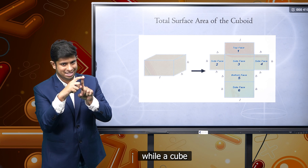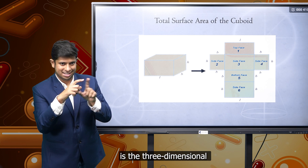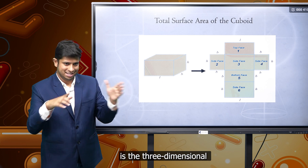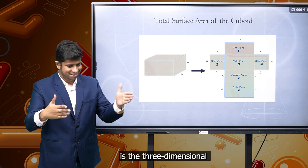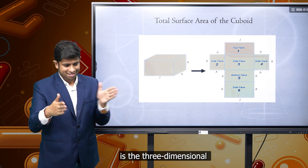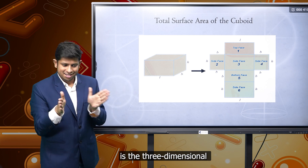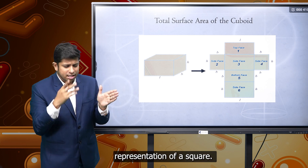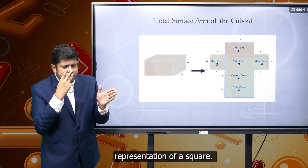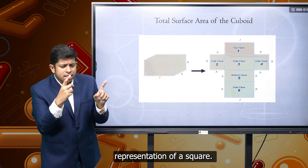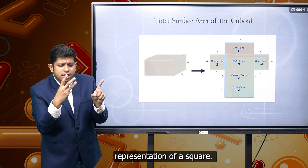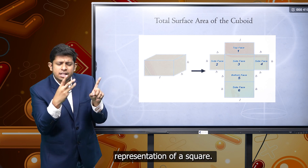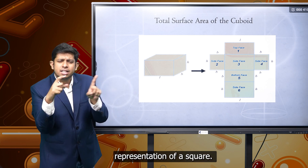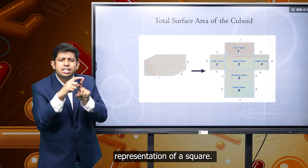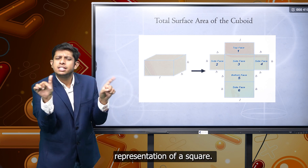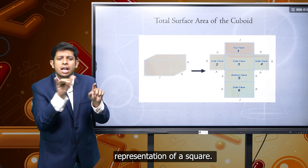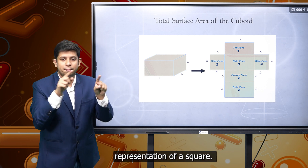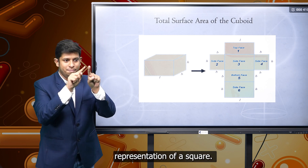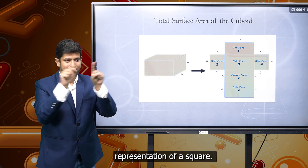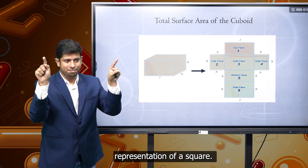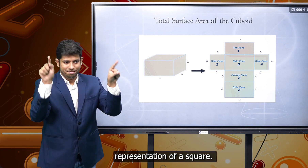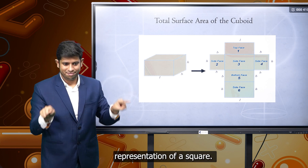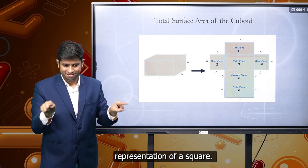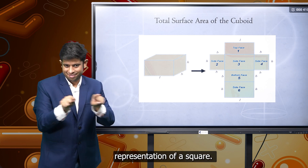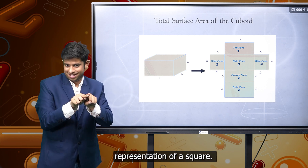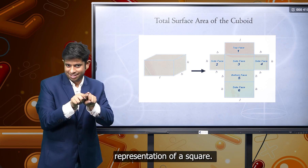is a three-dimensional representation of a square.